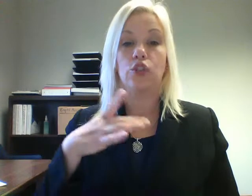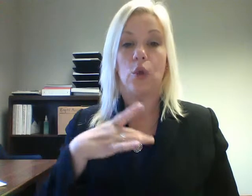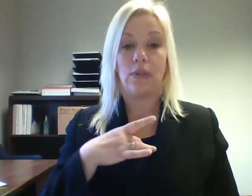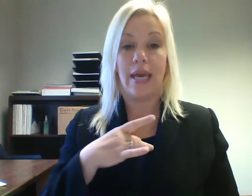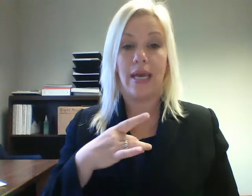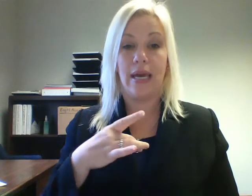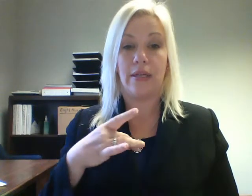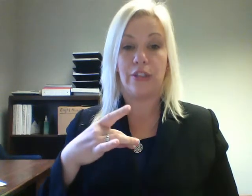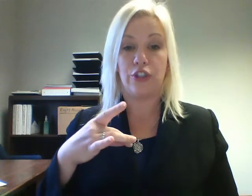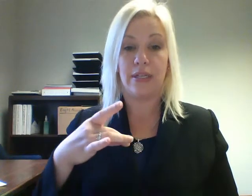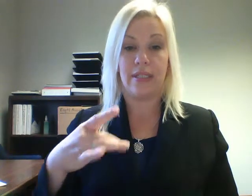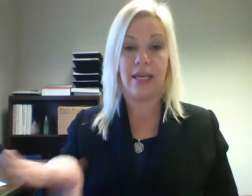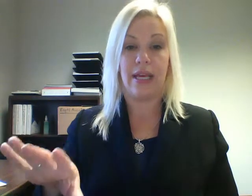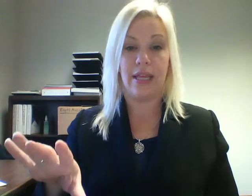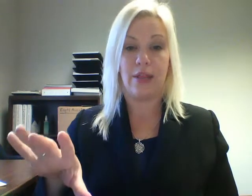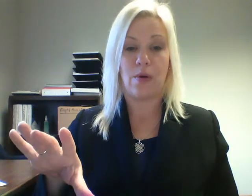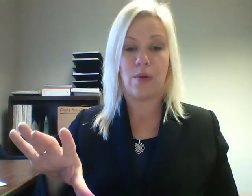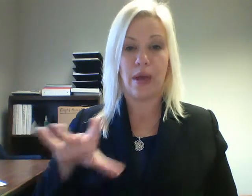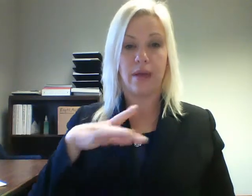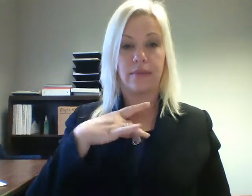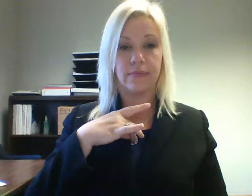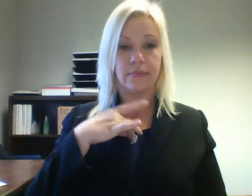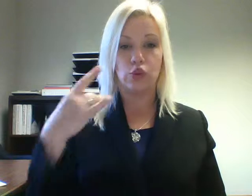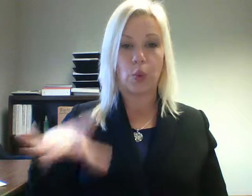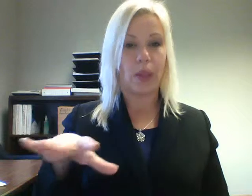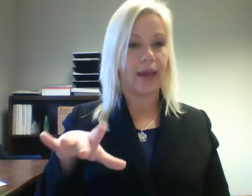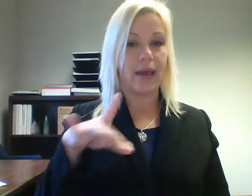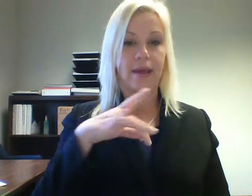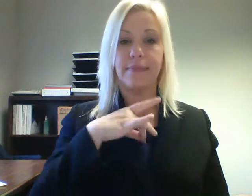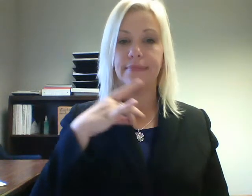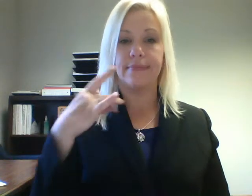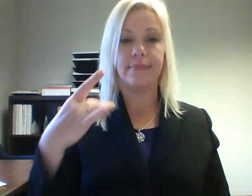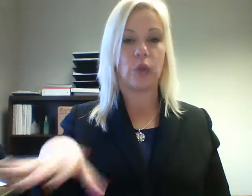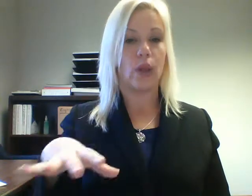Don't like is you're going to take it and throw it away. Don't like. Don't like.